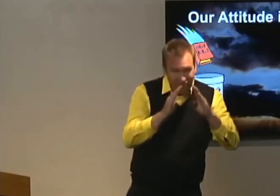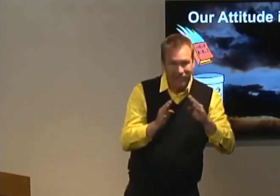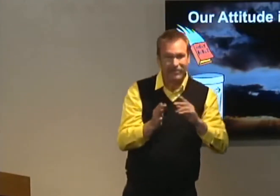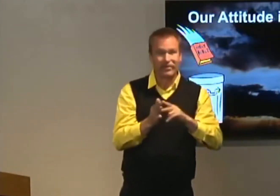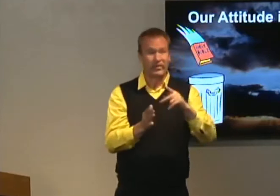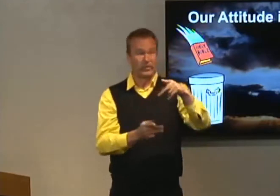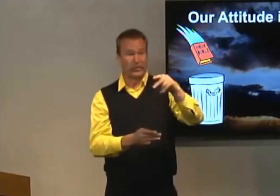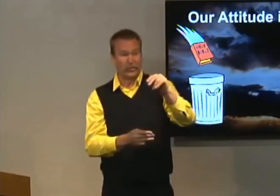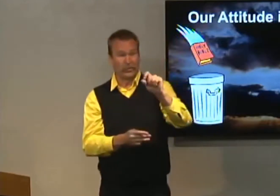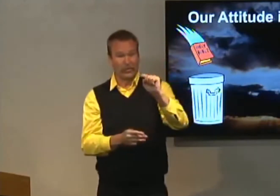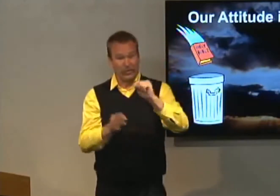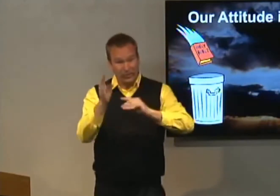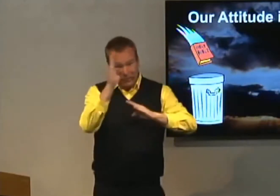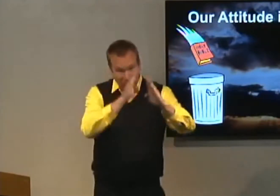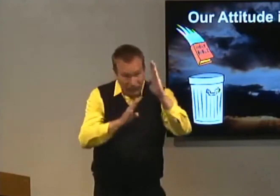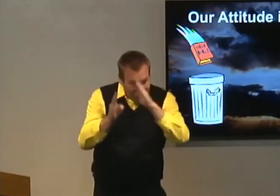mid-tribulation, rapture,